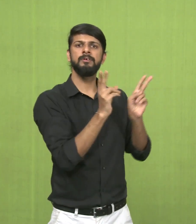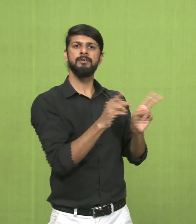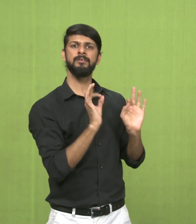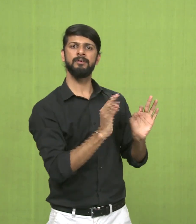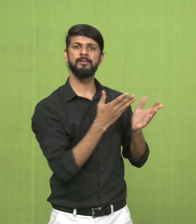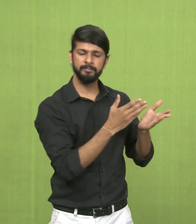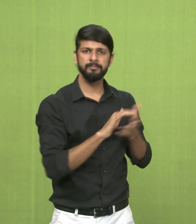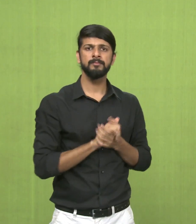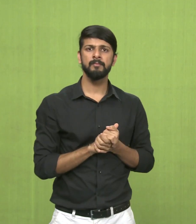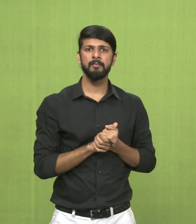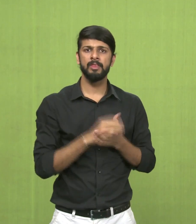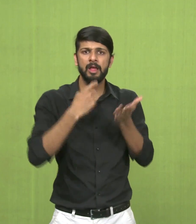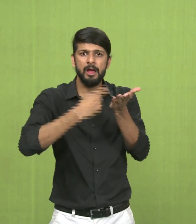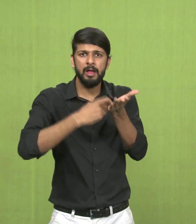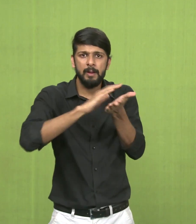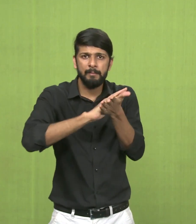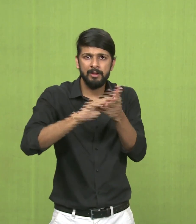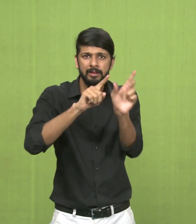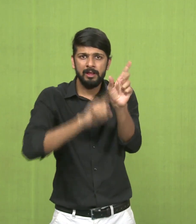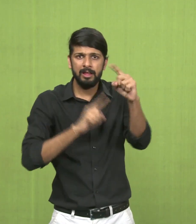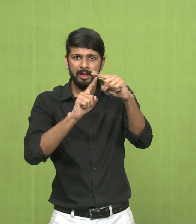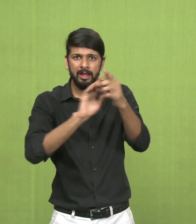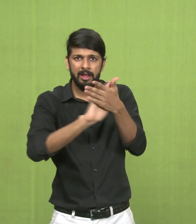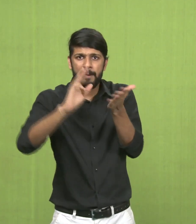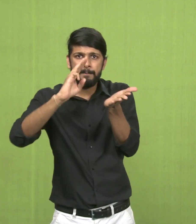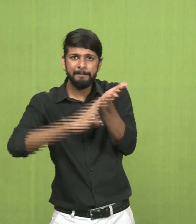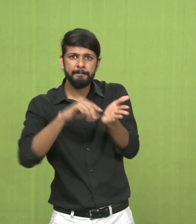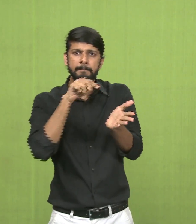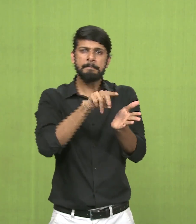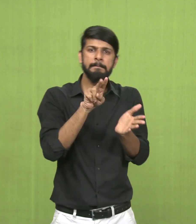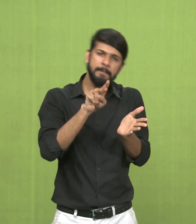the woods will not have an airplane, so that kind of